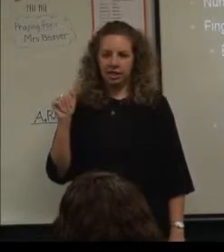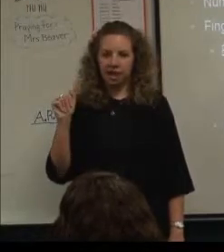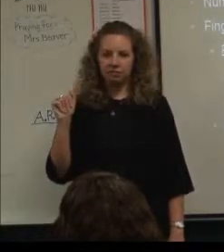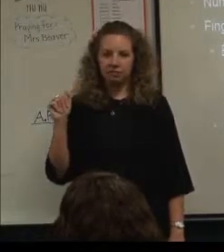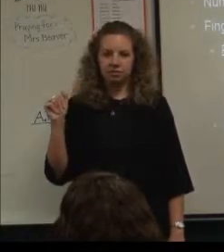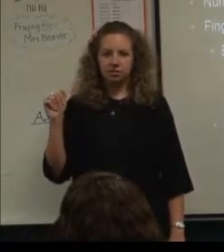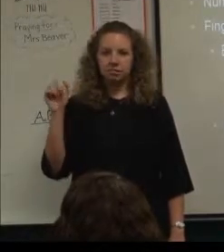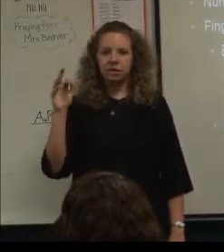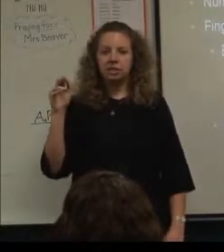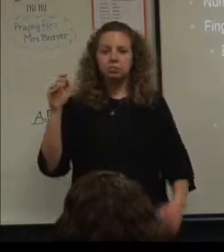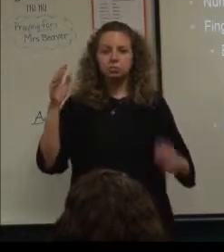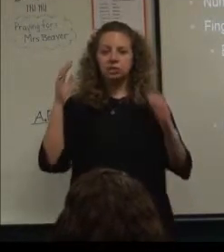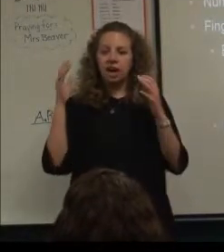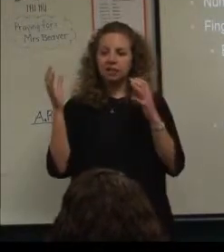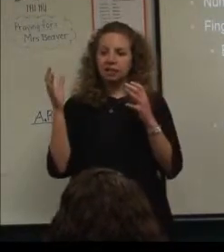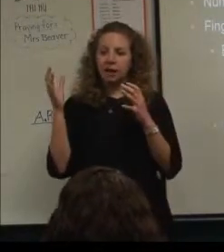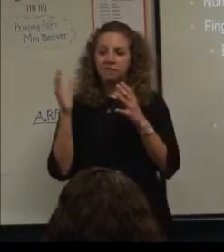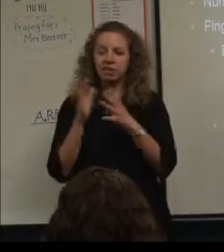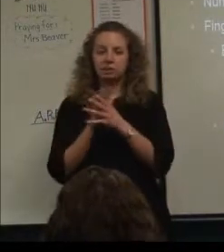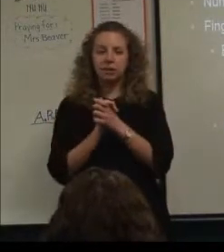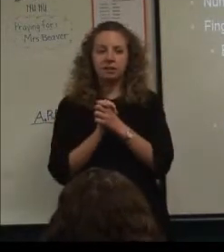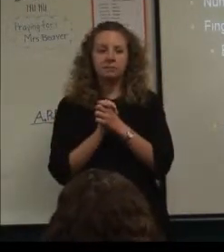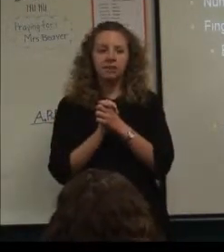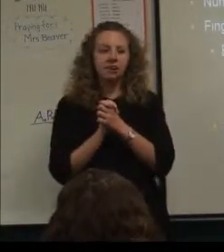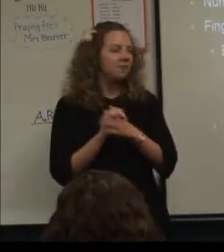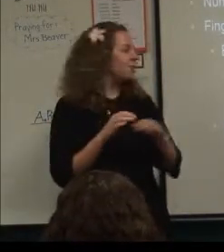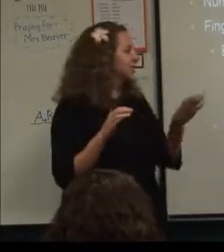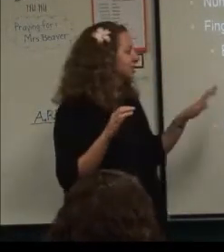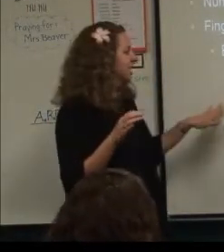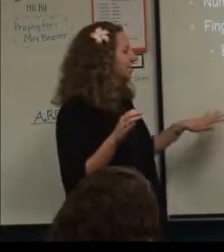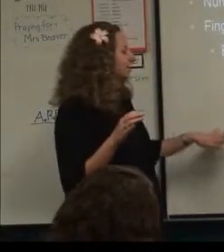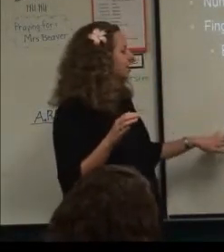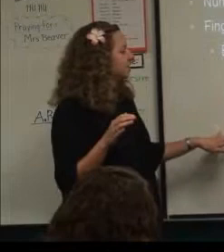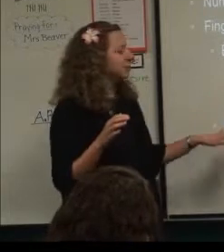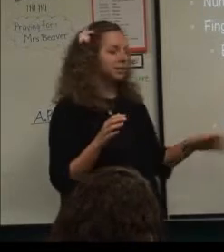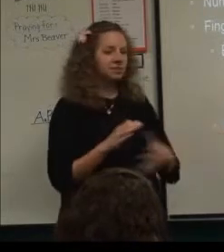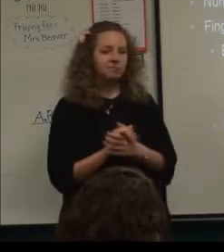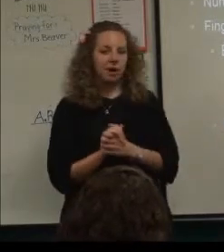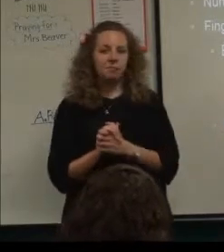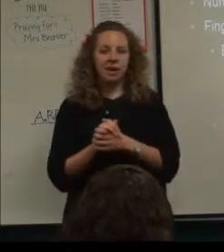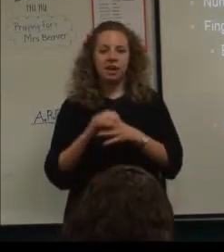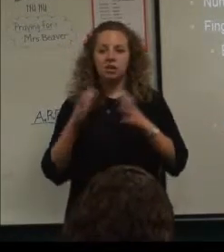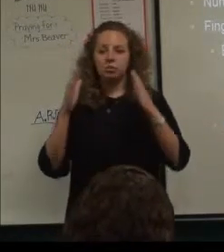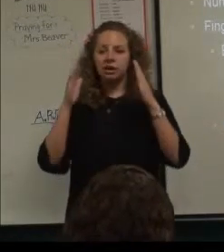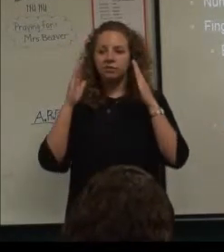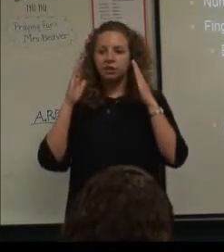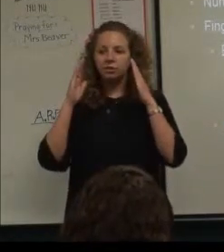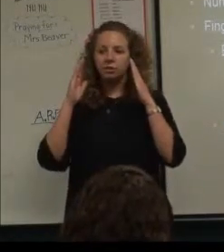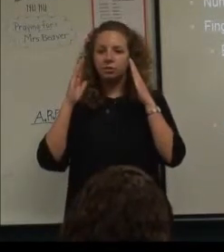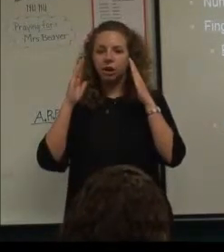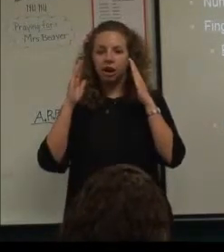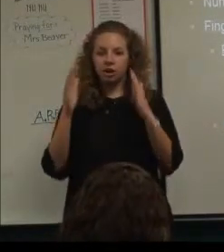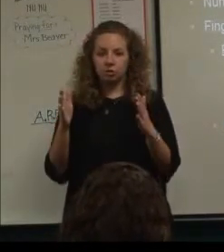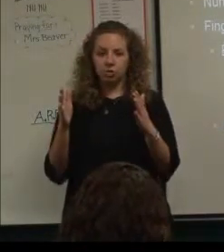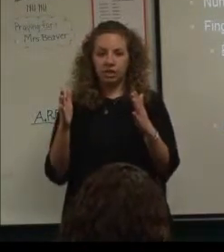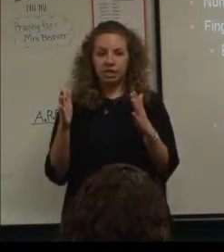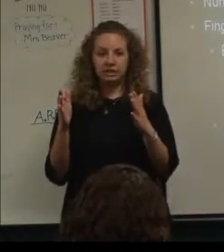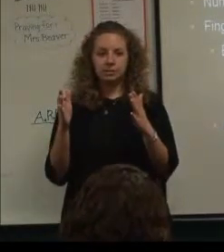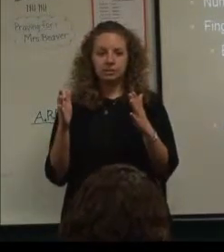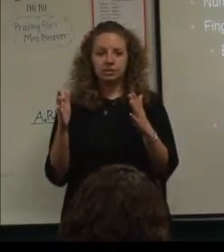at. Because the other thing about finger spelling, I'll get to that in the receptive part, but whenever you are looking at someone's